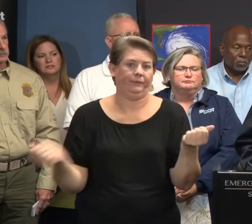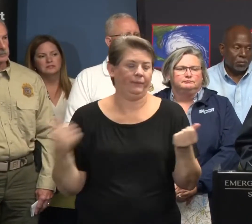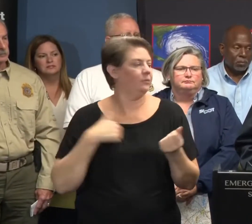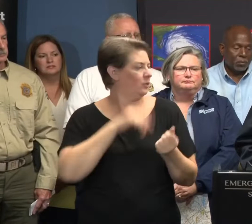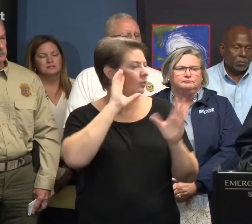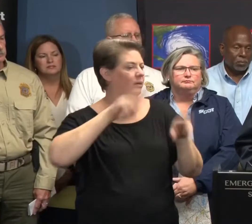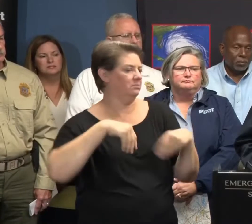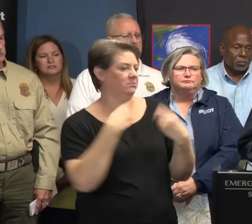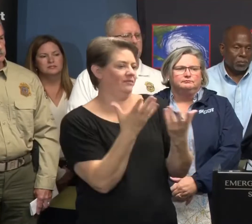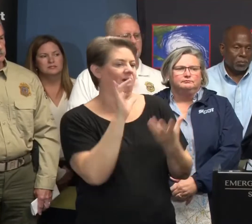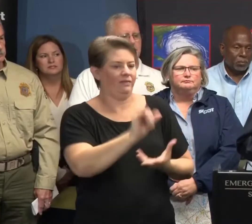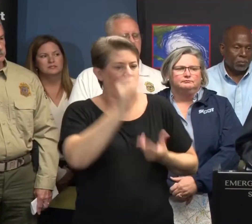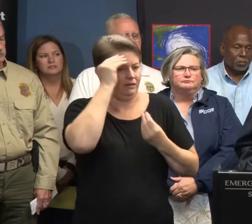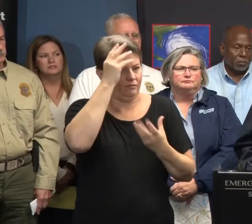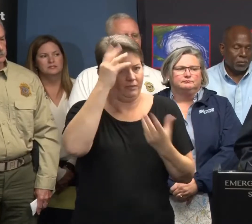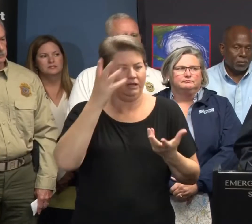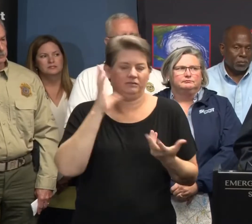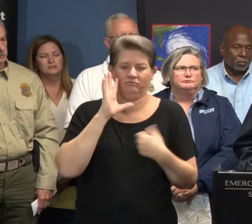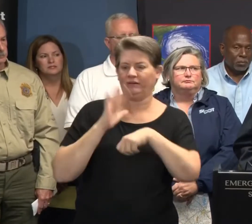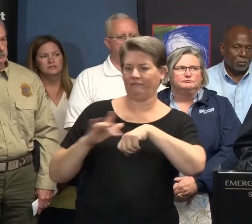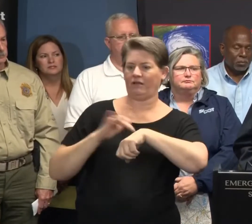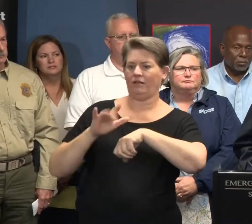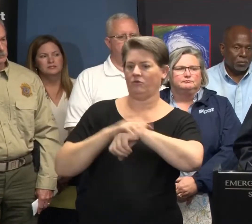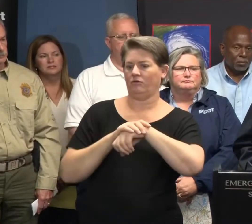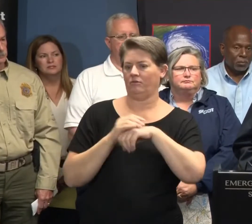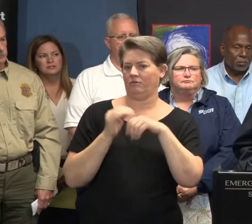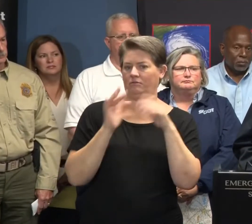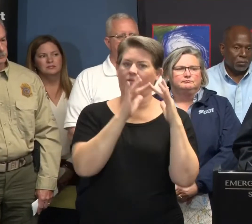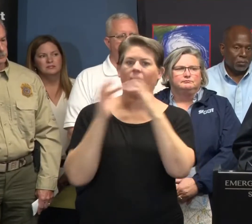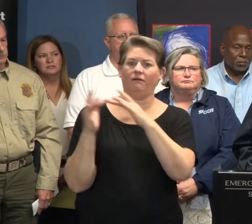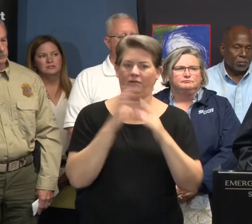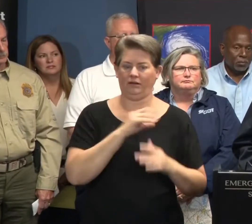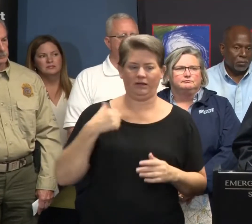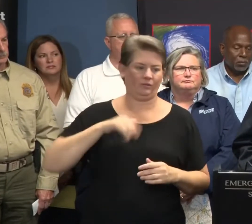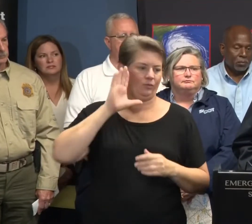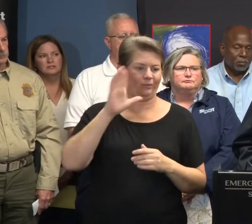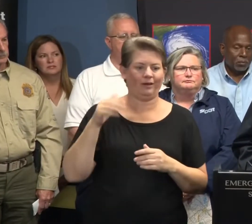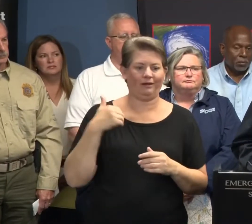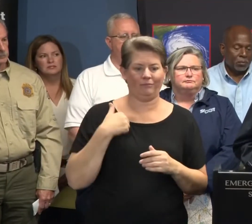that information. It'll be available online, and we'll be having another